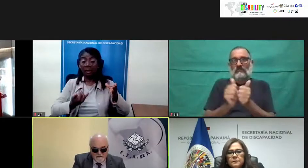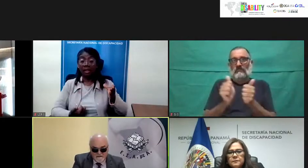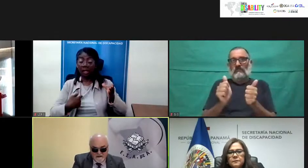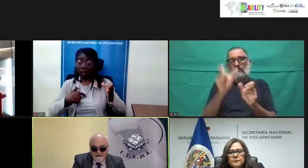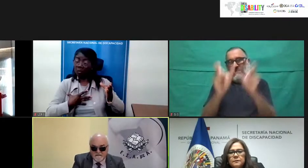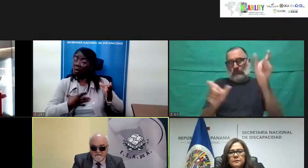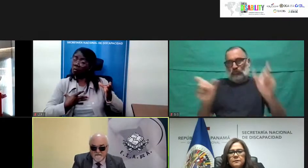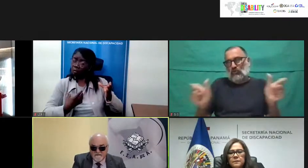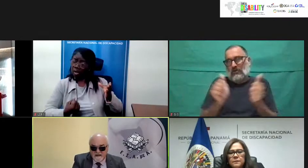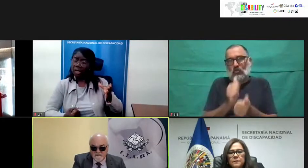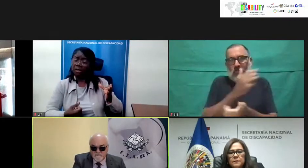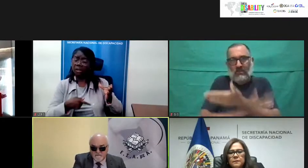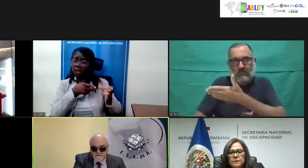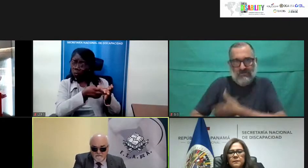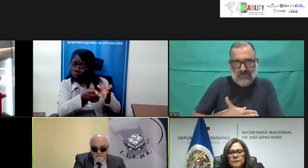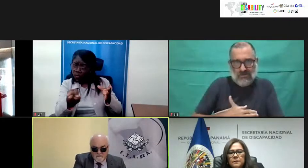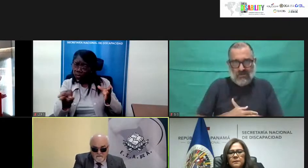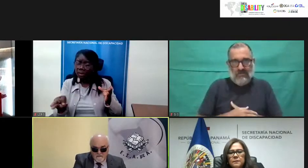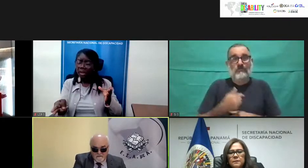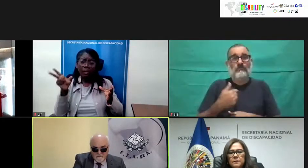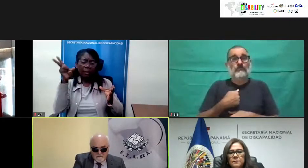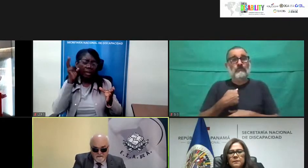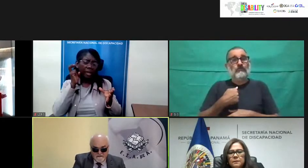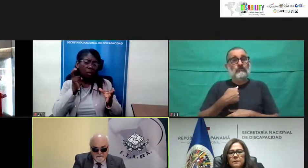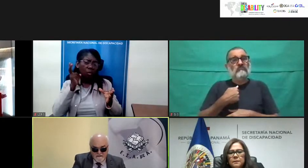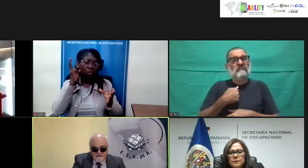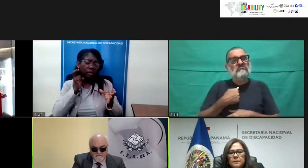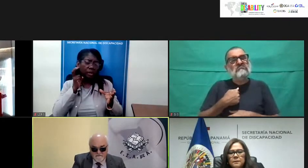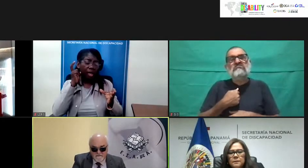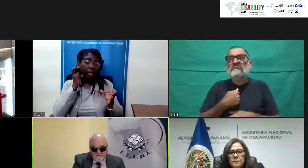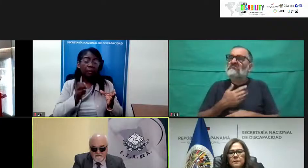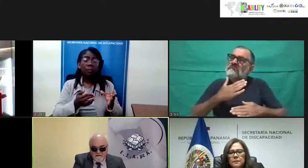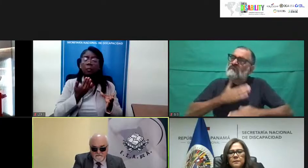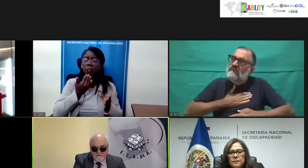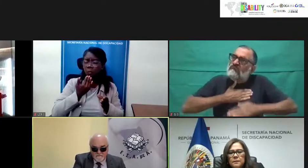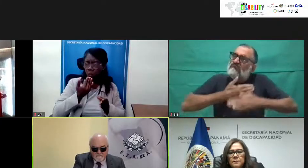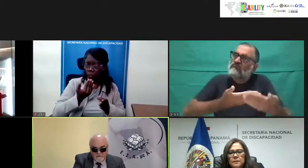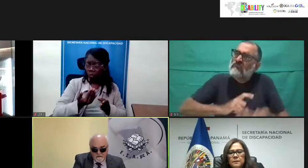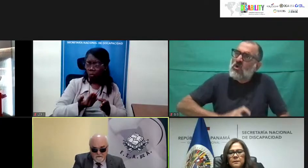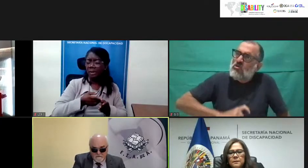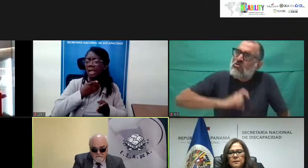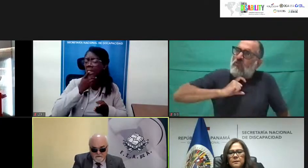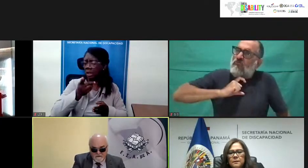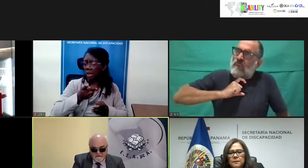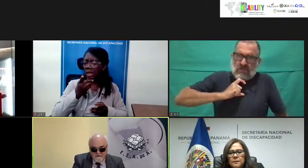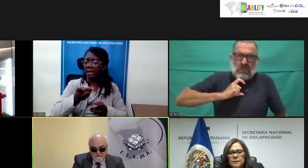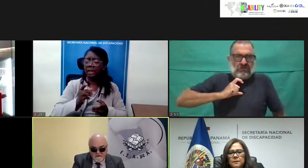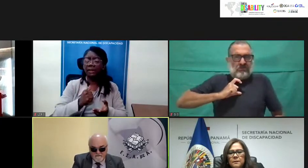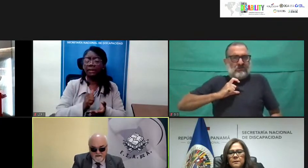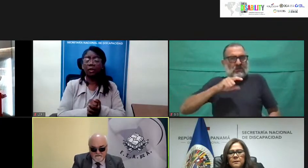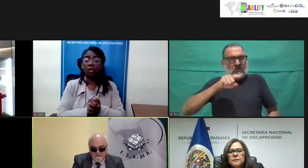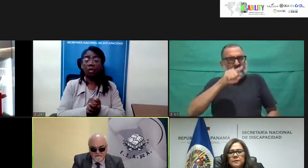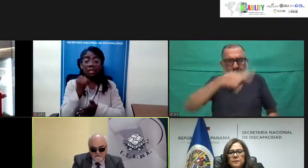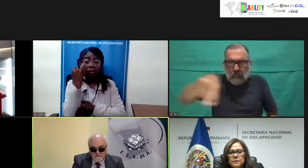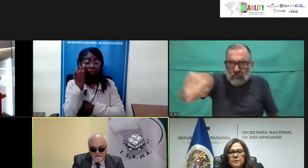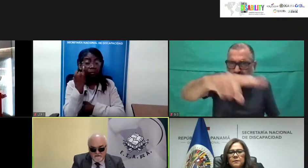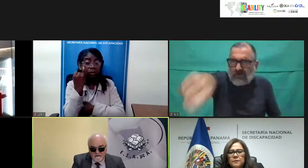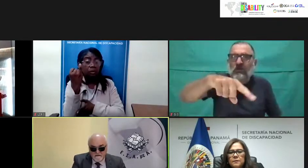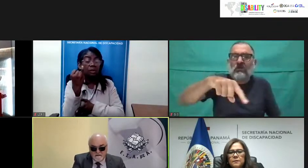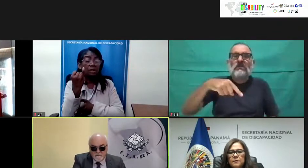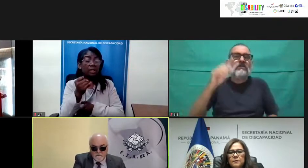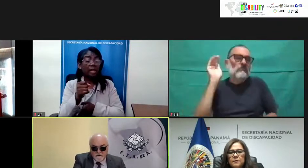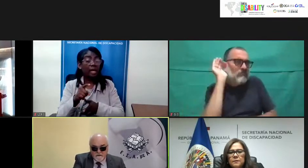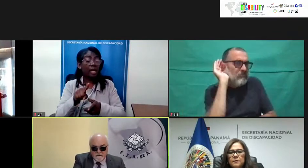some great statements and initiatives served during this event